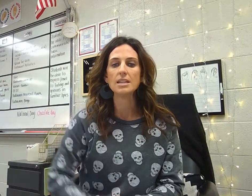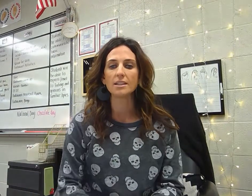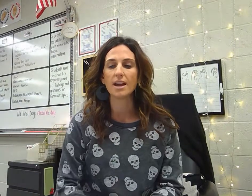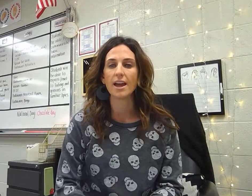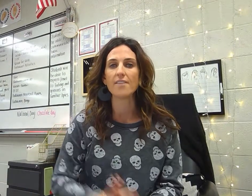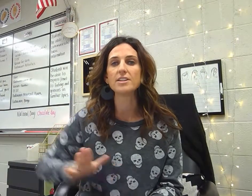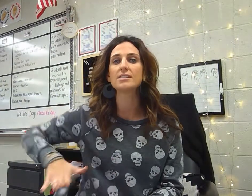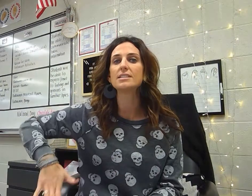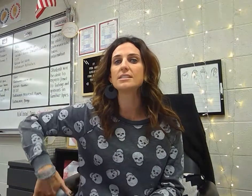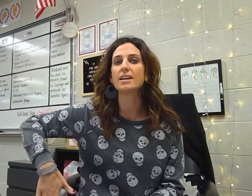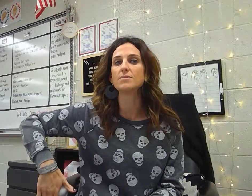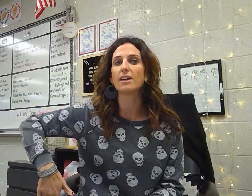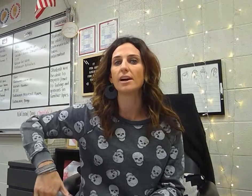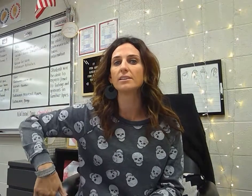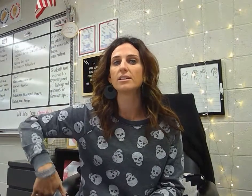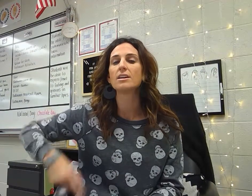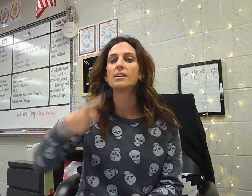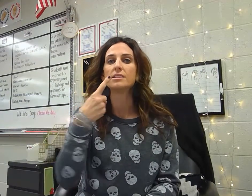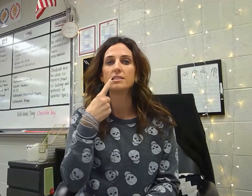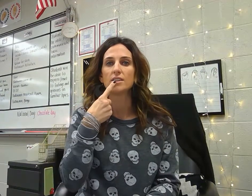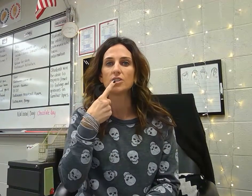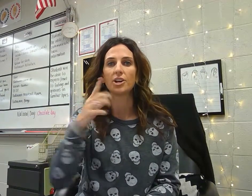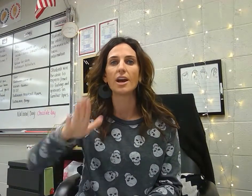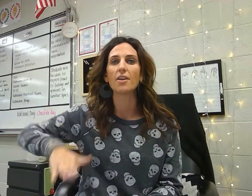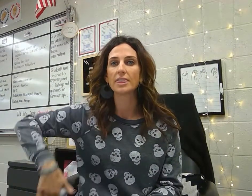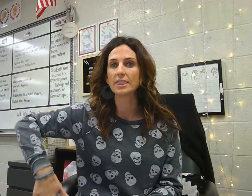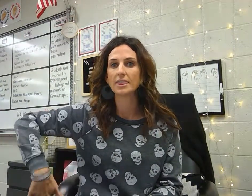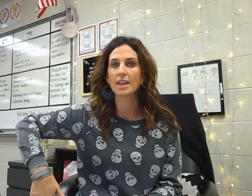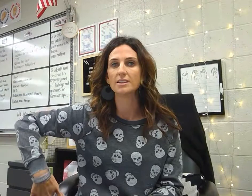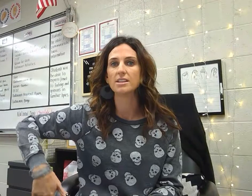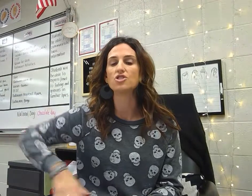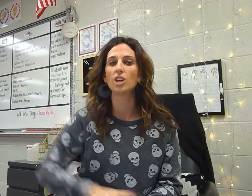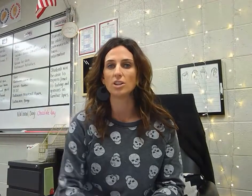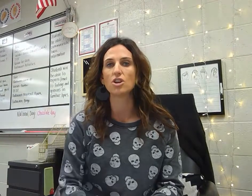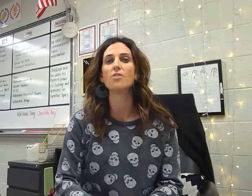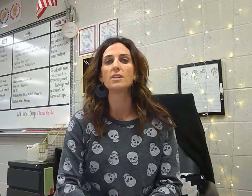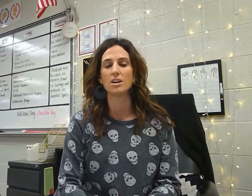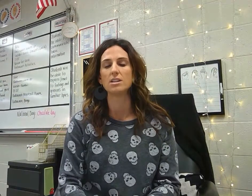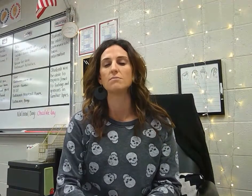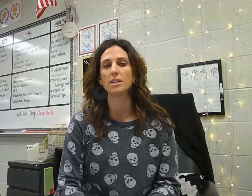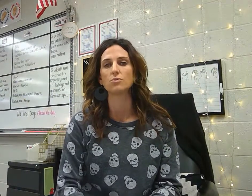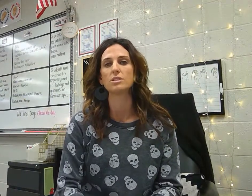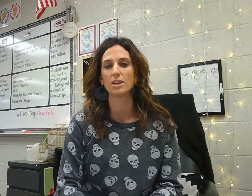Not yet, haven't, same sign. Stick your tongue out. It's a change on the non-manual